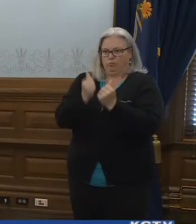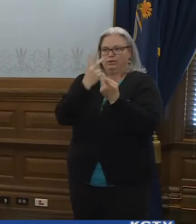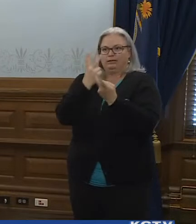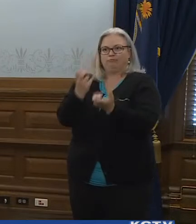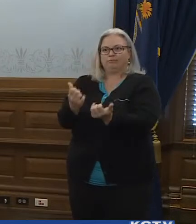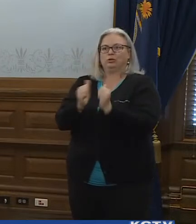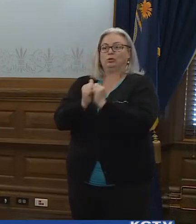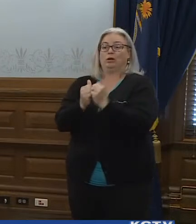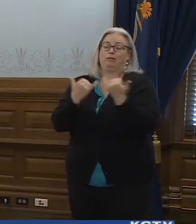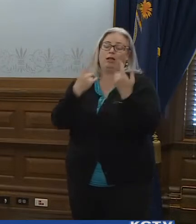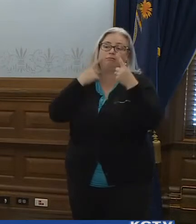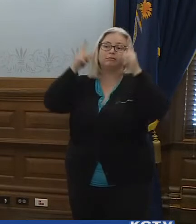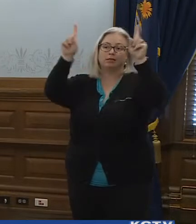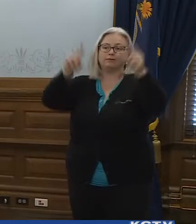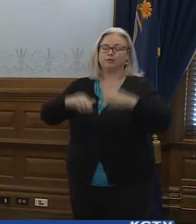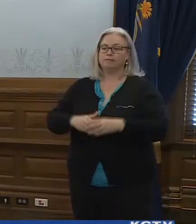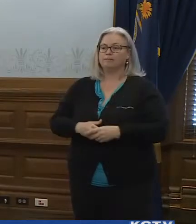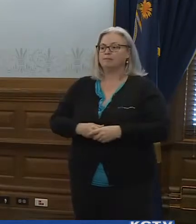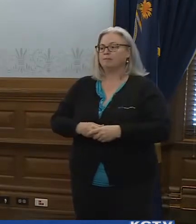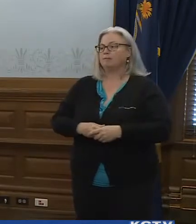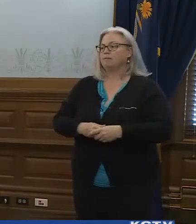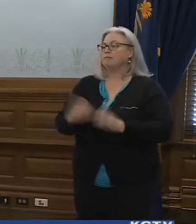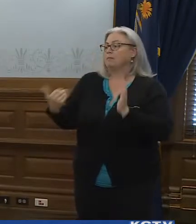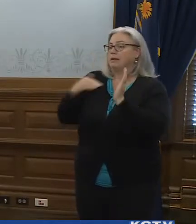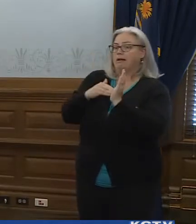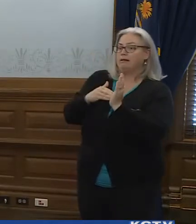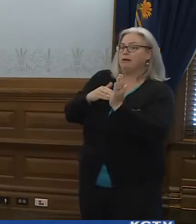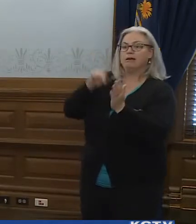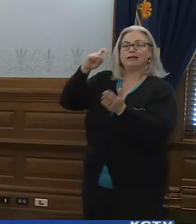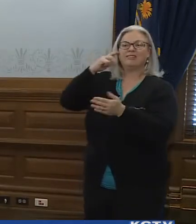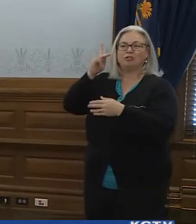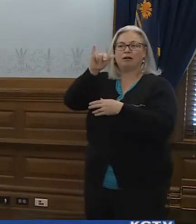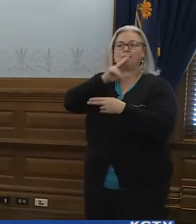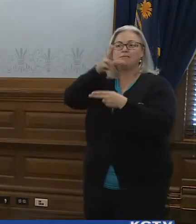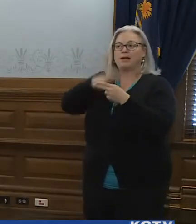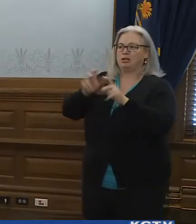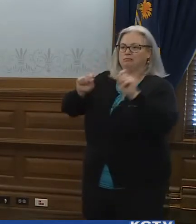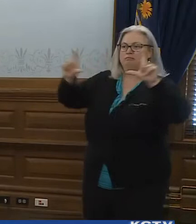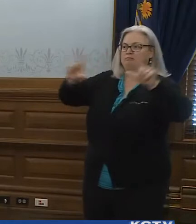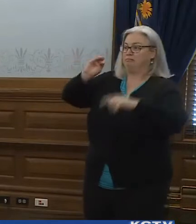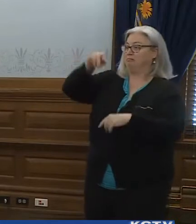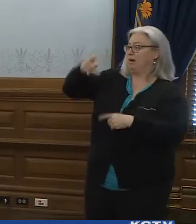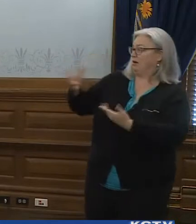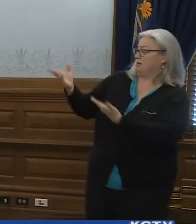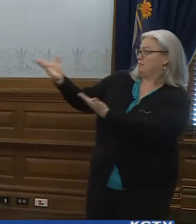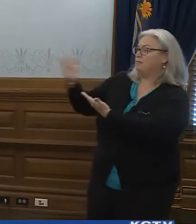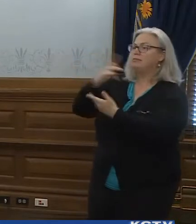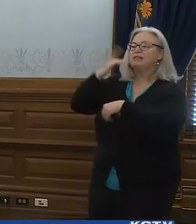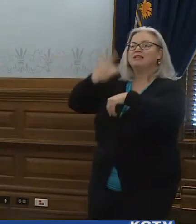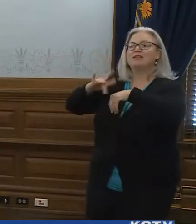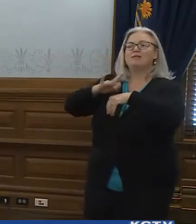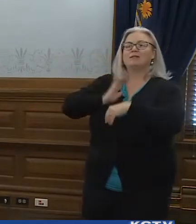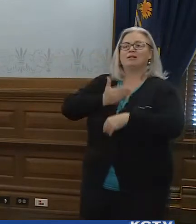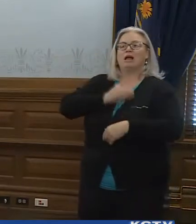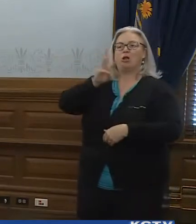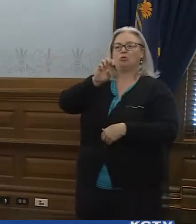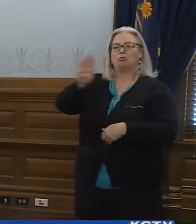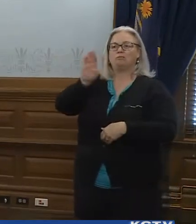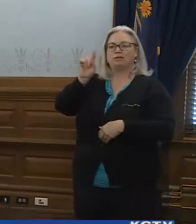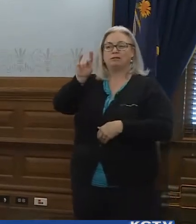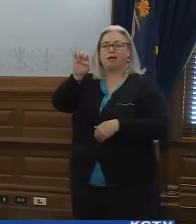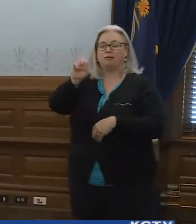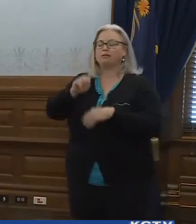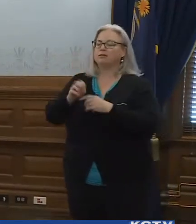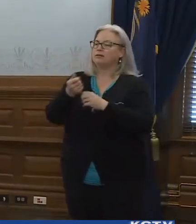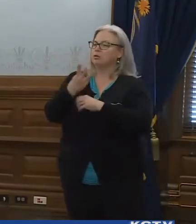very productive way. And again, Governor Kelly talked about the map, which, by the way, is available on our website. A couple